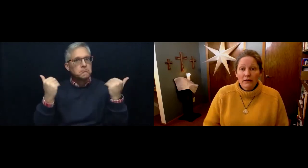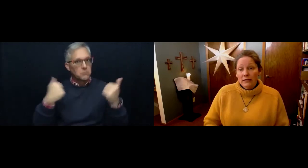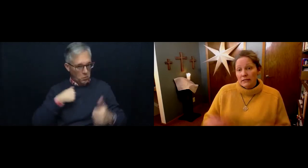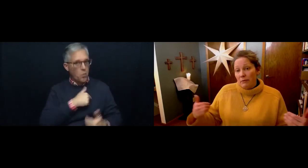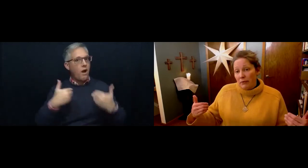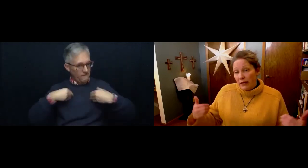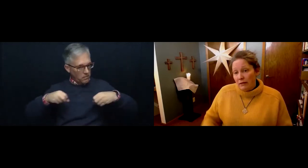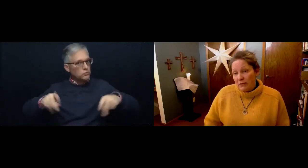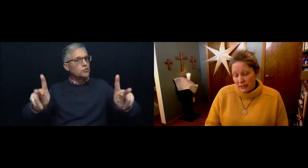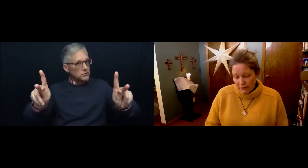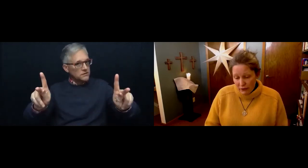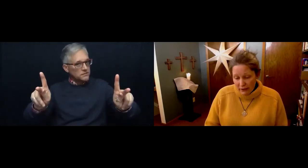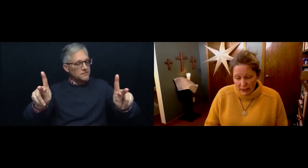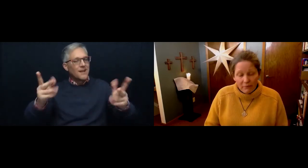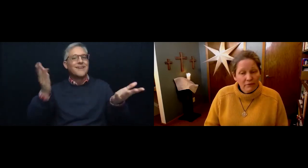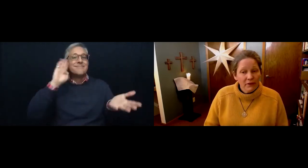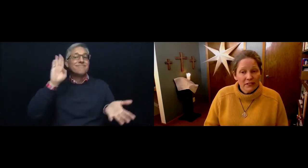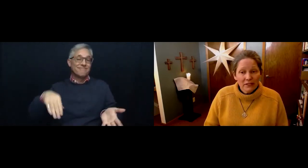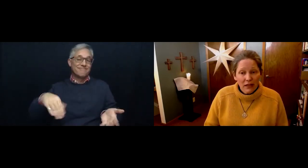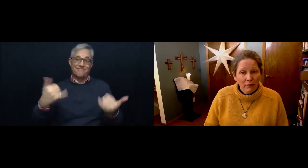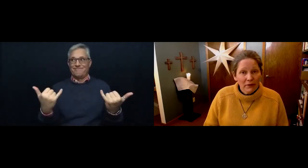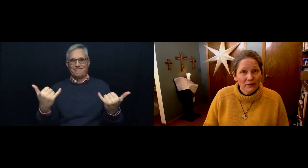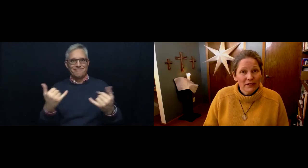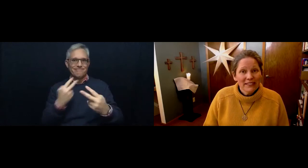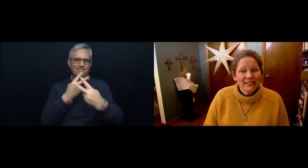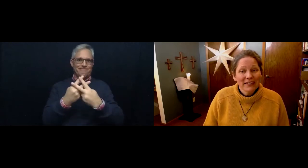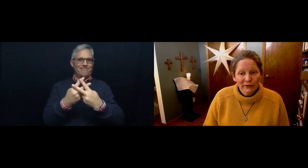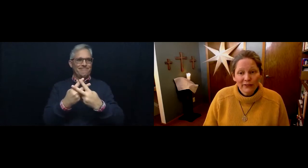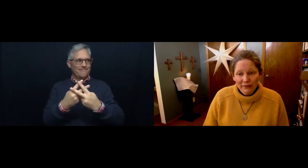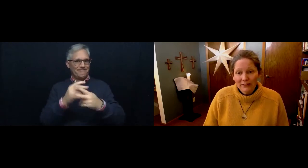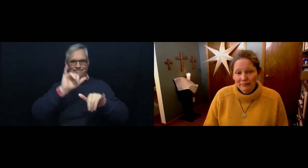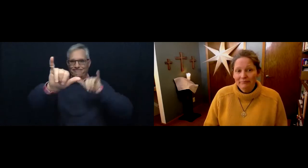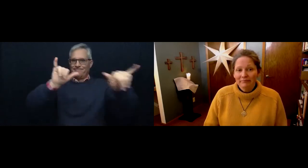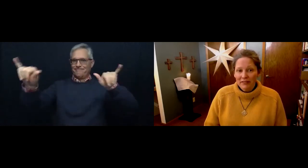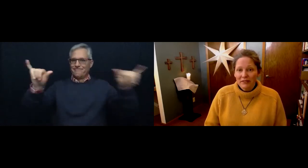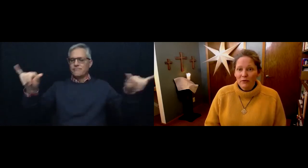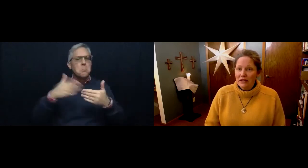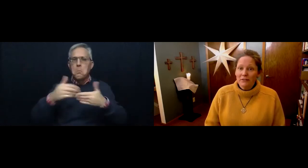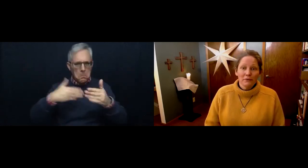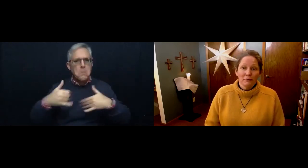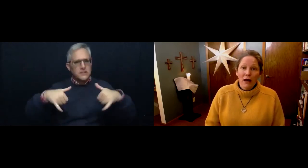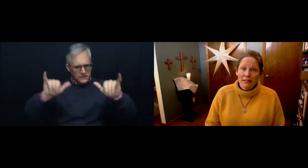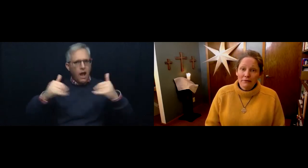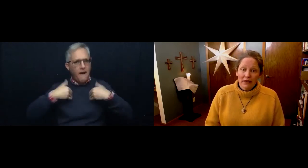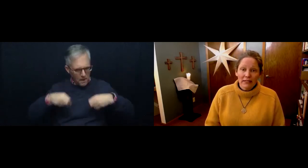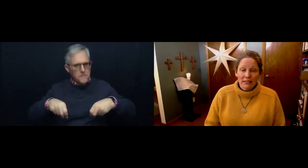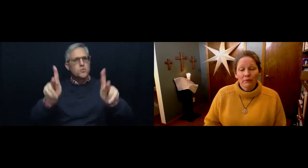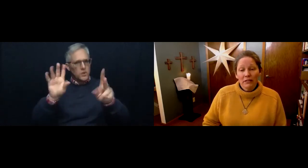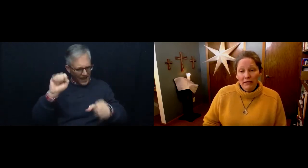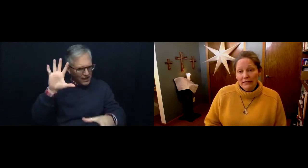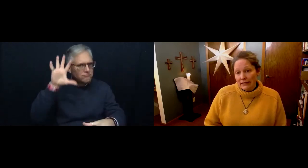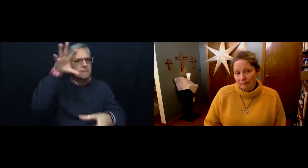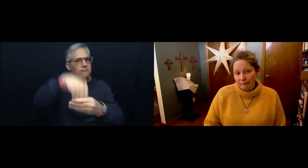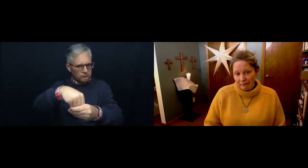we're separated because of COVID, there's still opportunities to get involved. We can do lots of things. It's